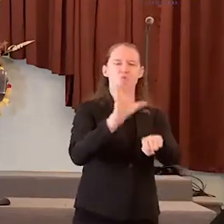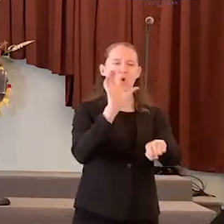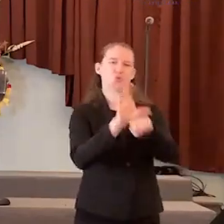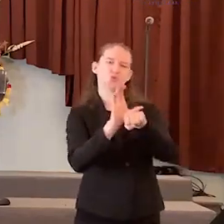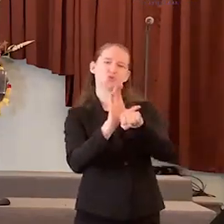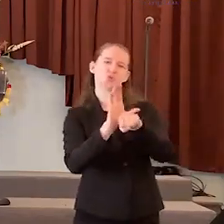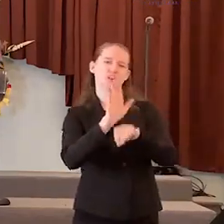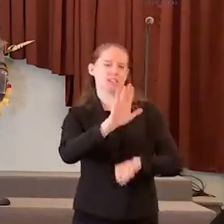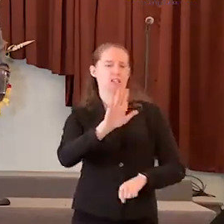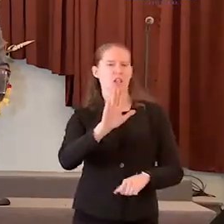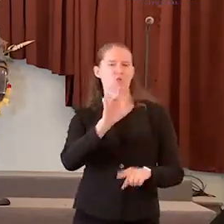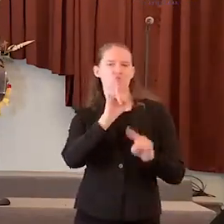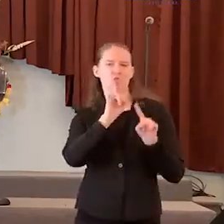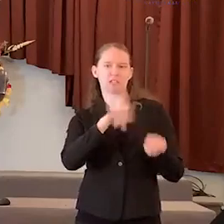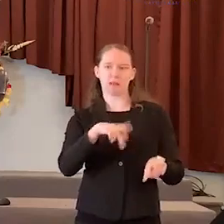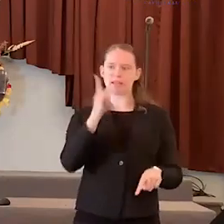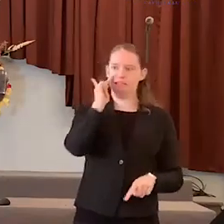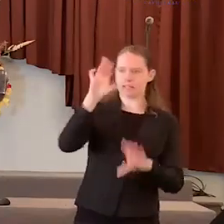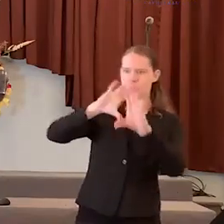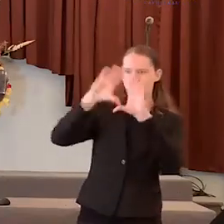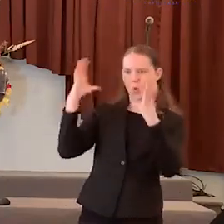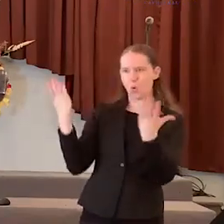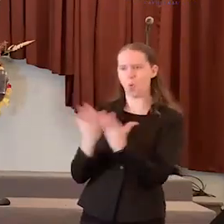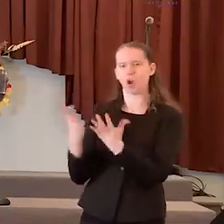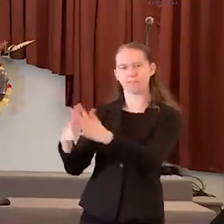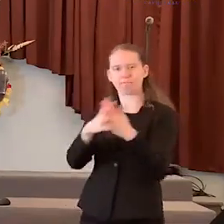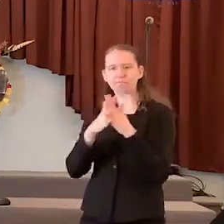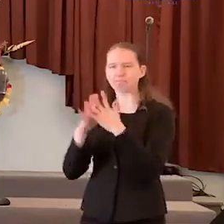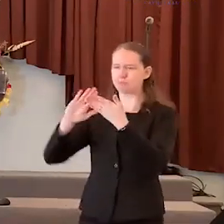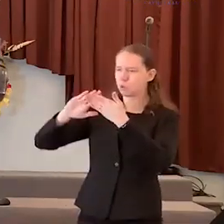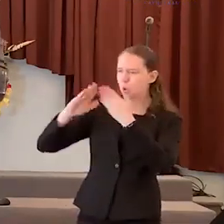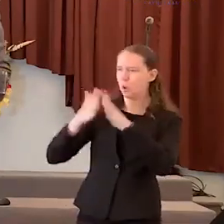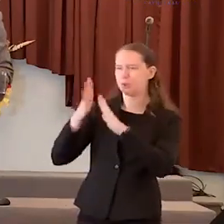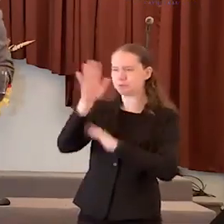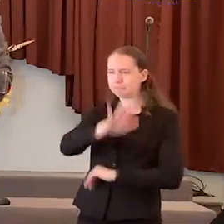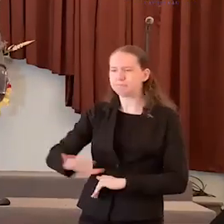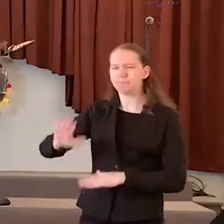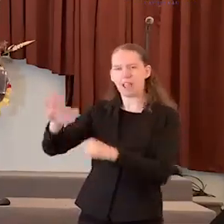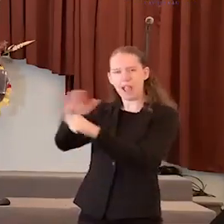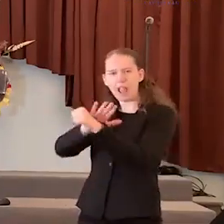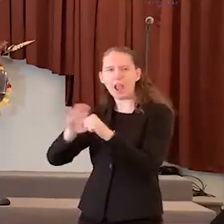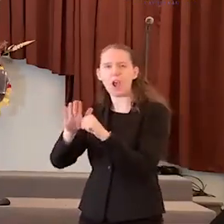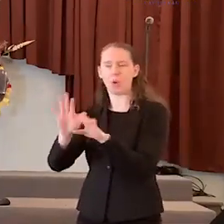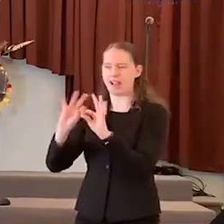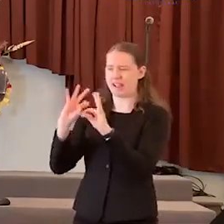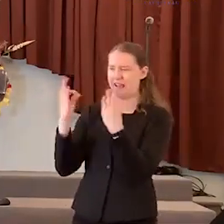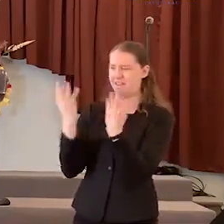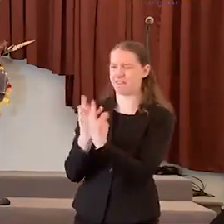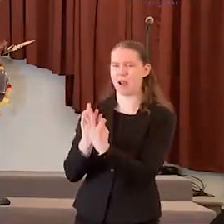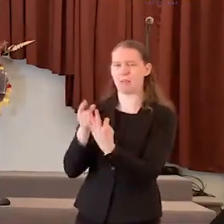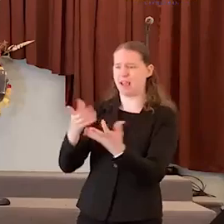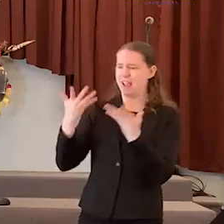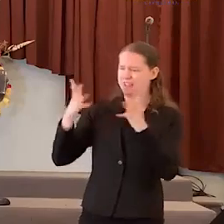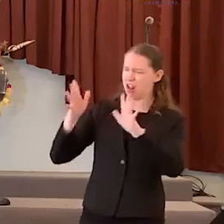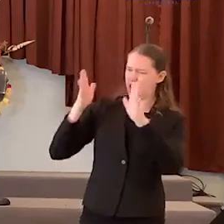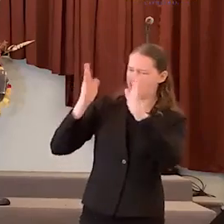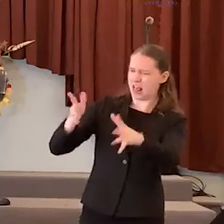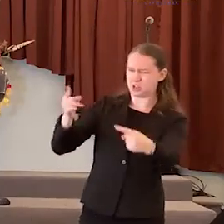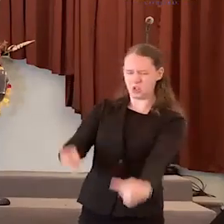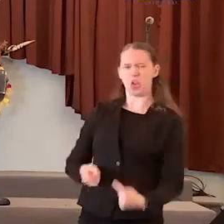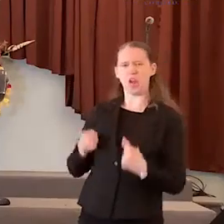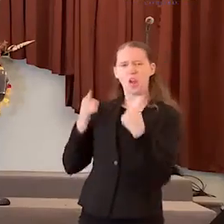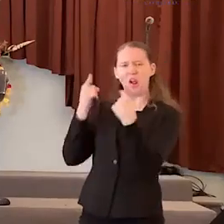pontifical response to a world, to a nation, to a community, to a neighborhood, or to a family that has been left half